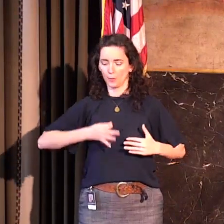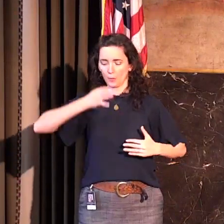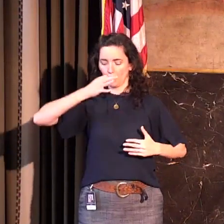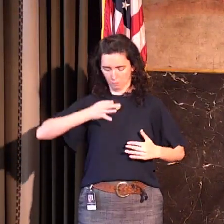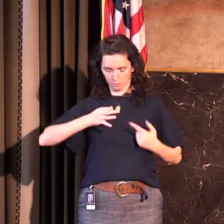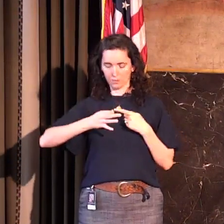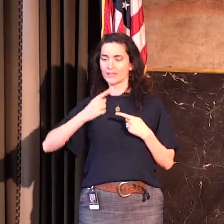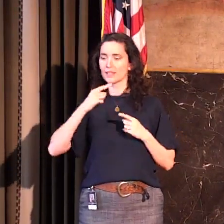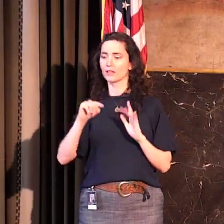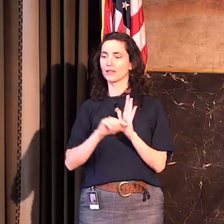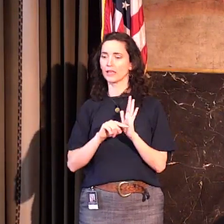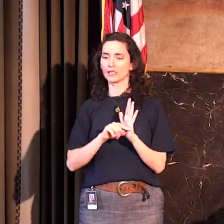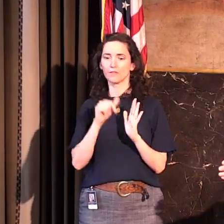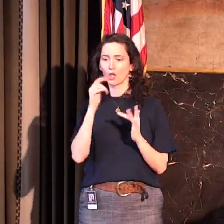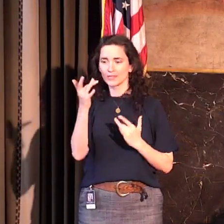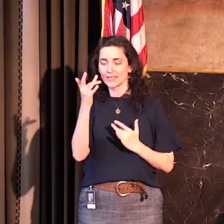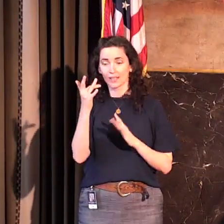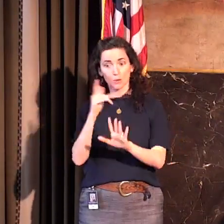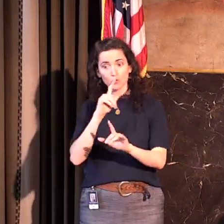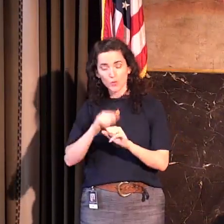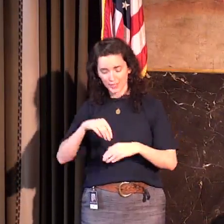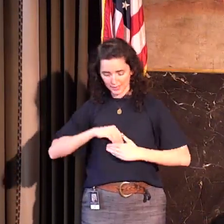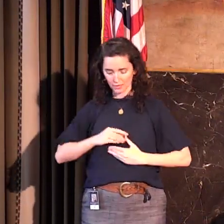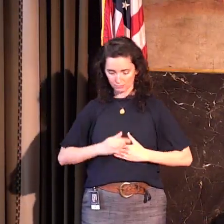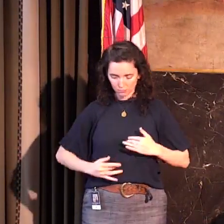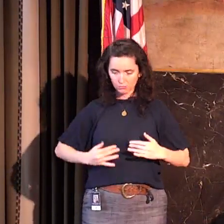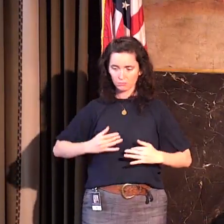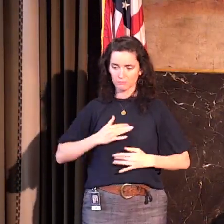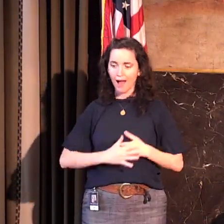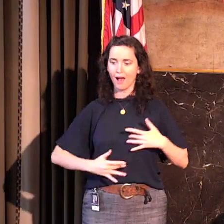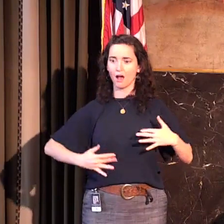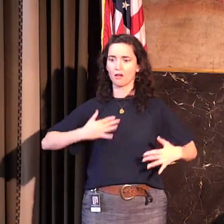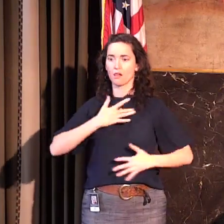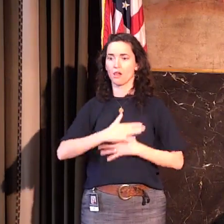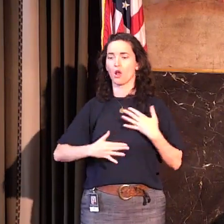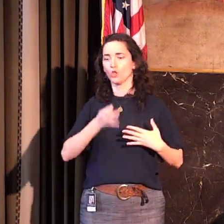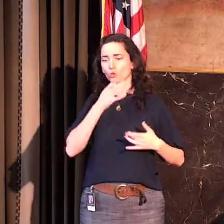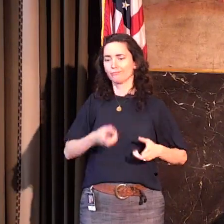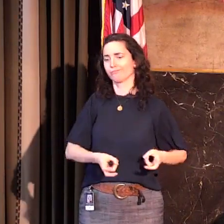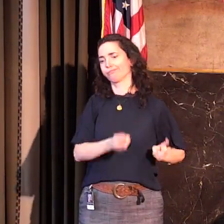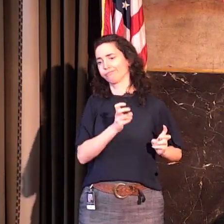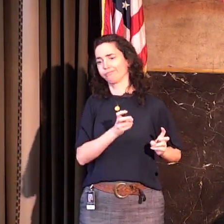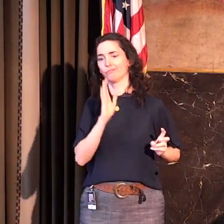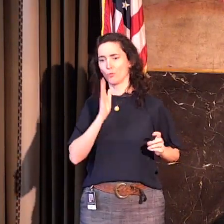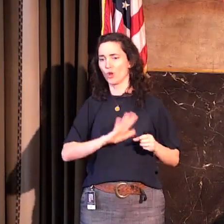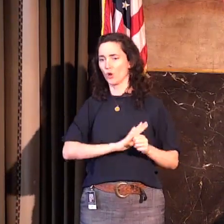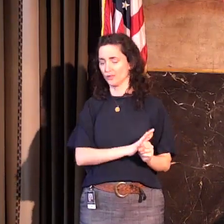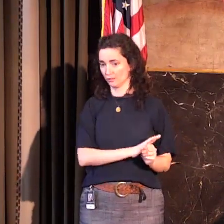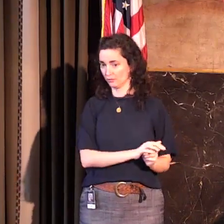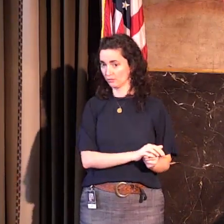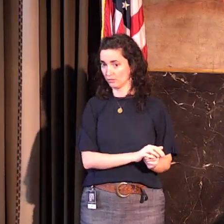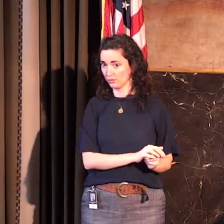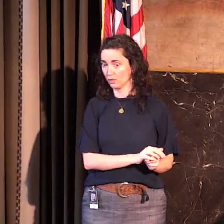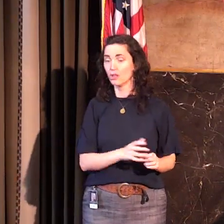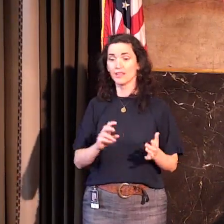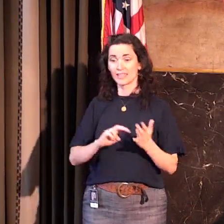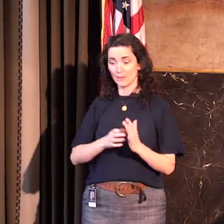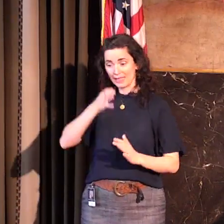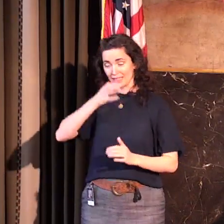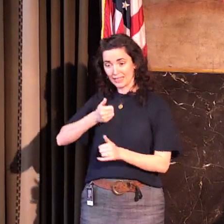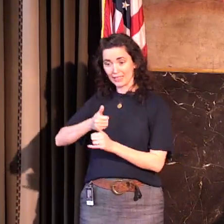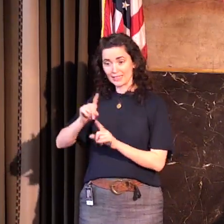negative, when in fact you are on your way to having COVID-19. That doesn't mean that the test